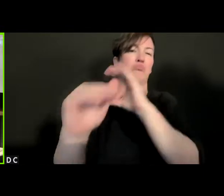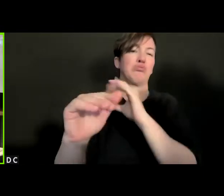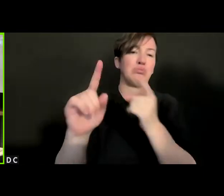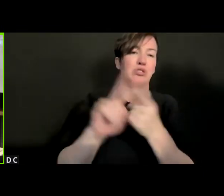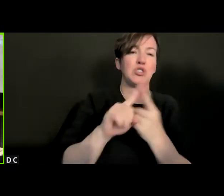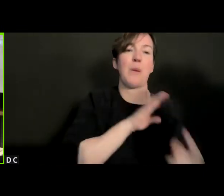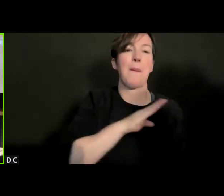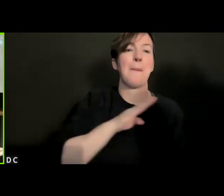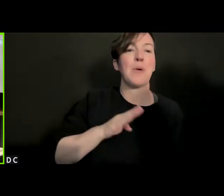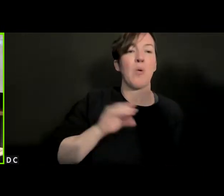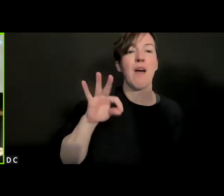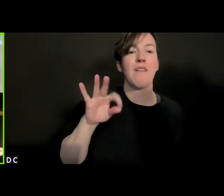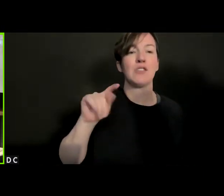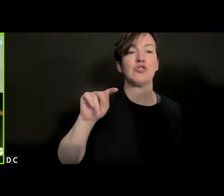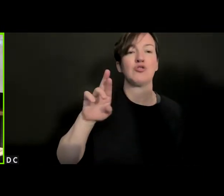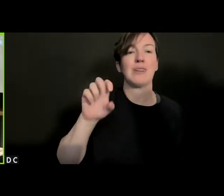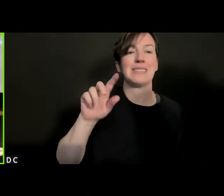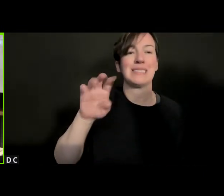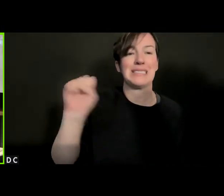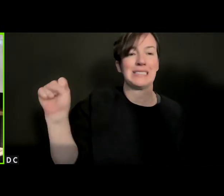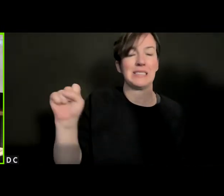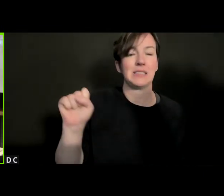at